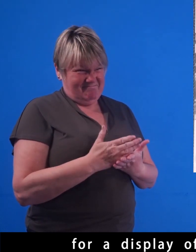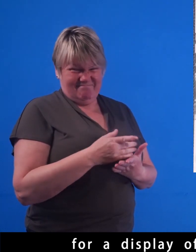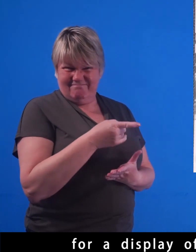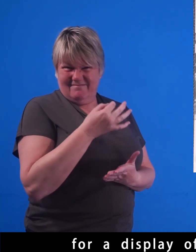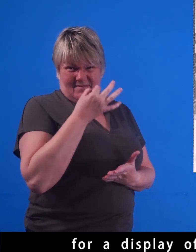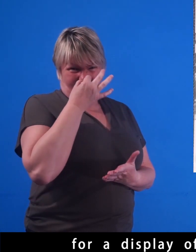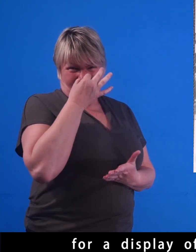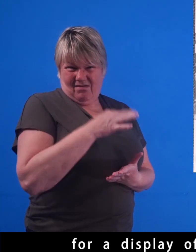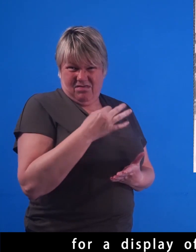of soldiers,